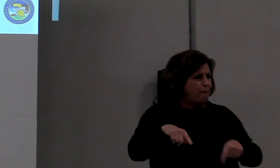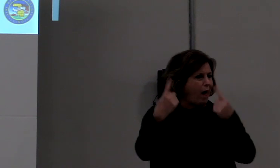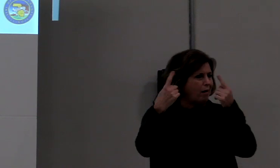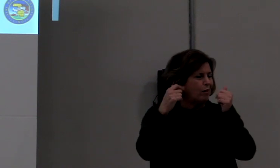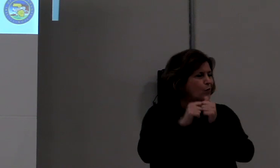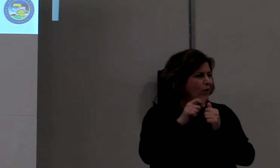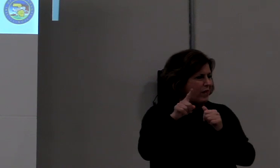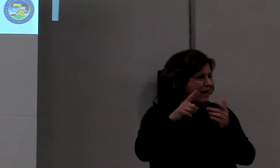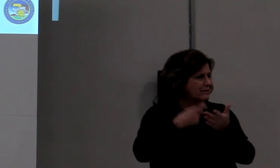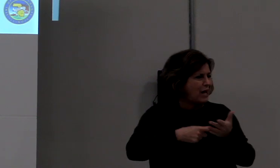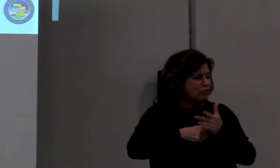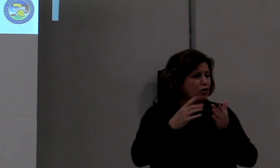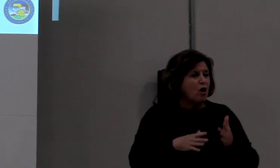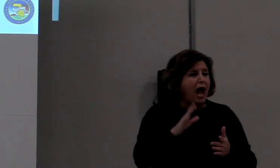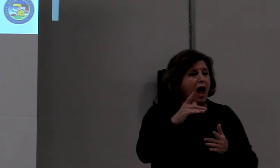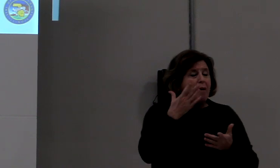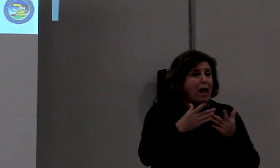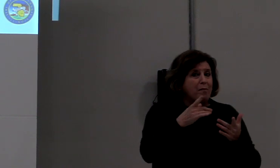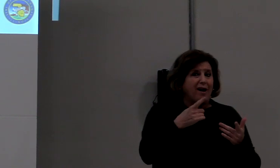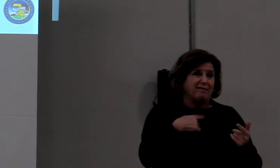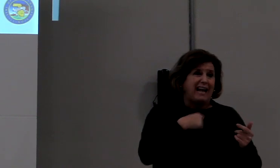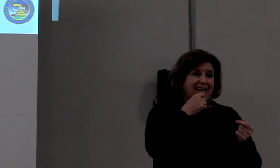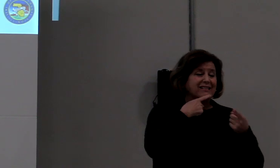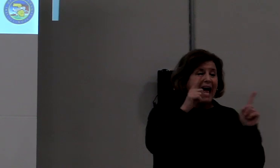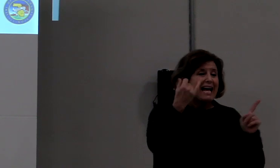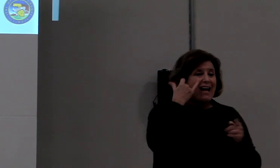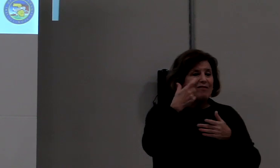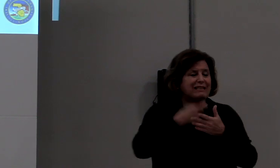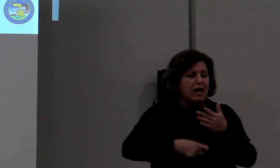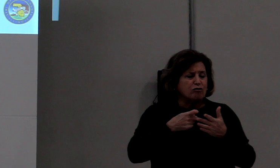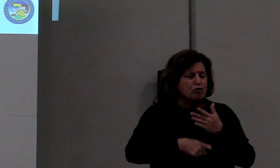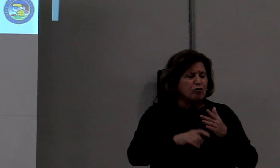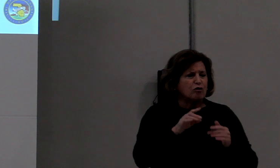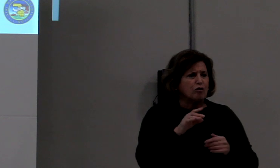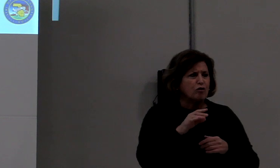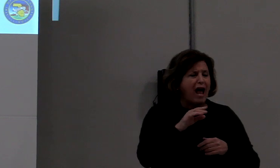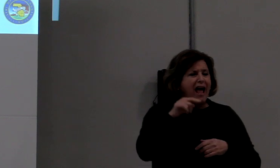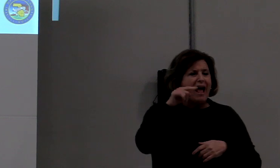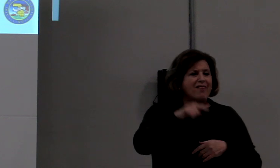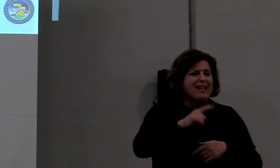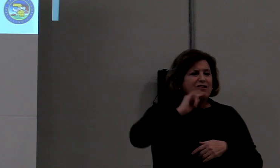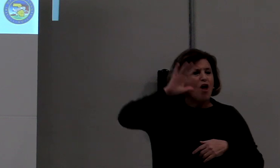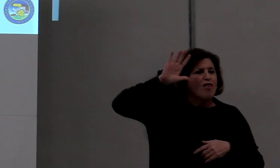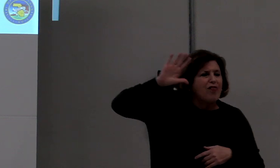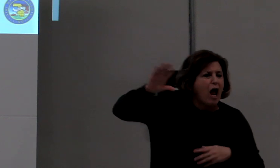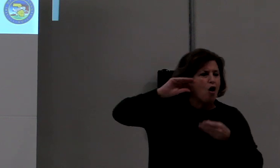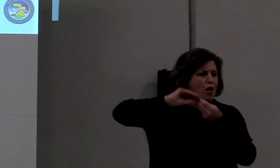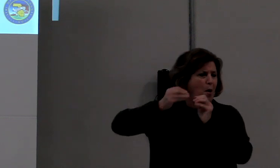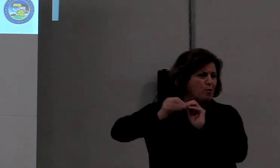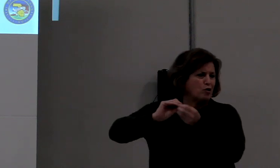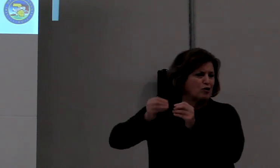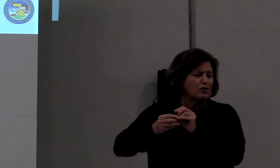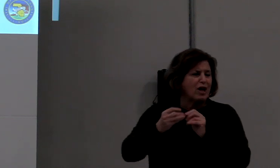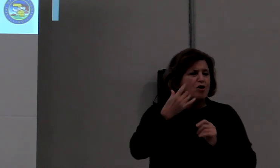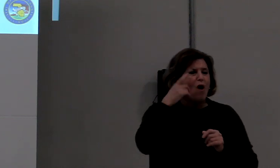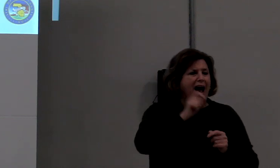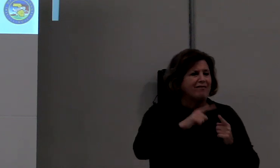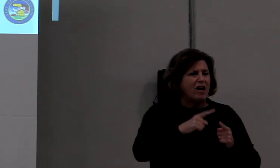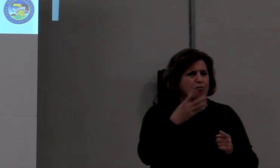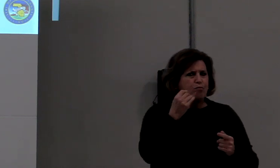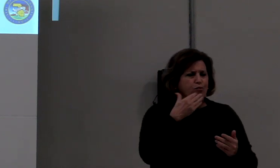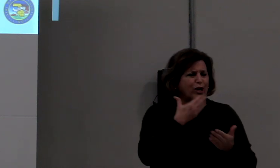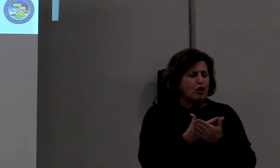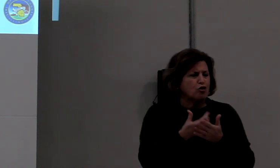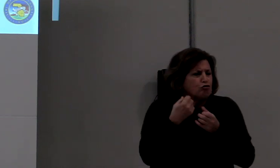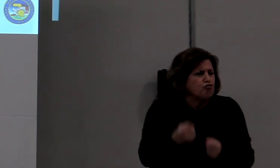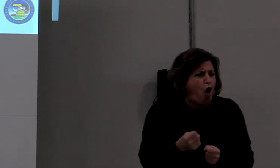assessor. Now, your success rate may not be as good at the assessor, because remember, these are their values. So you're going to have a pretty compelling